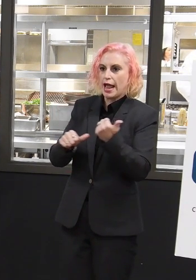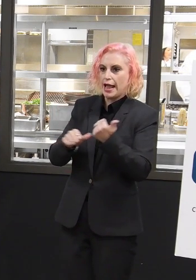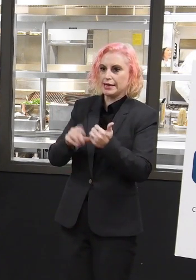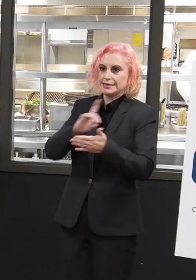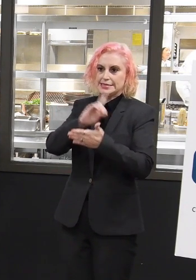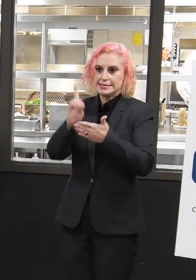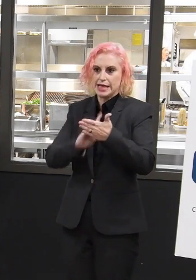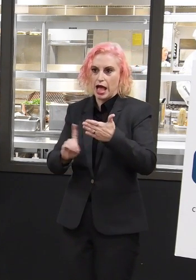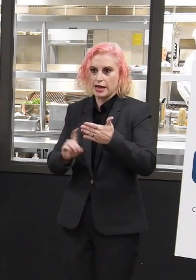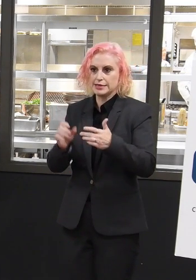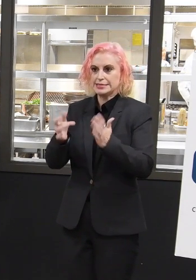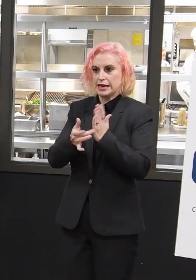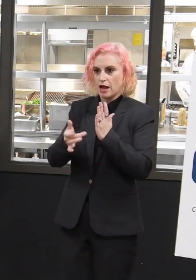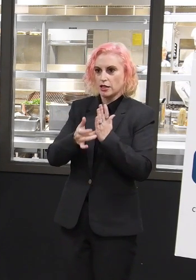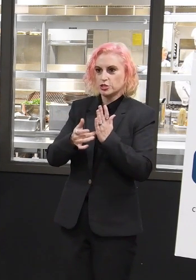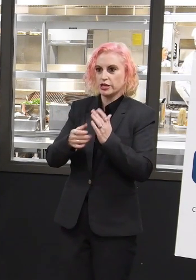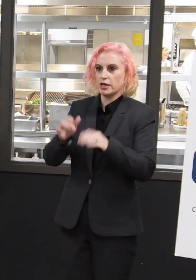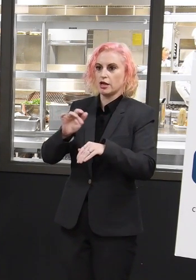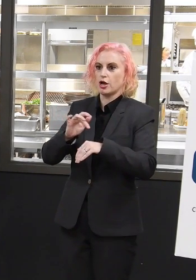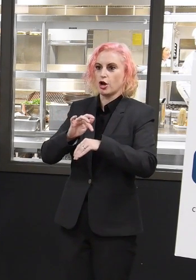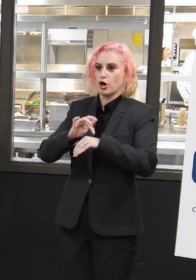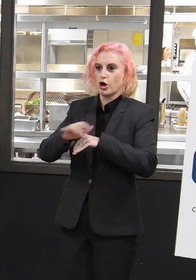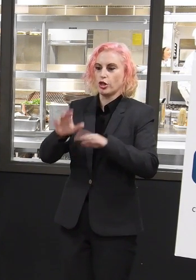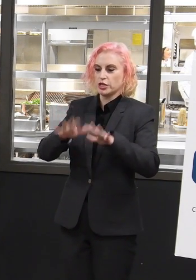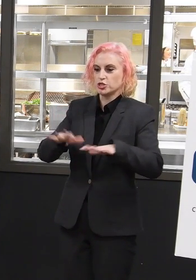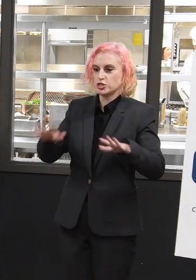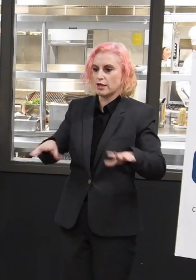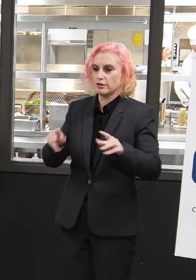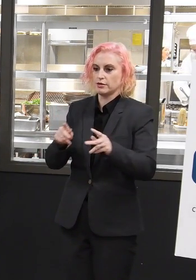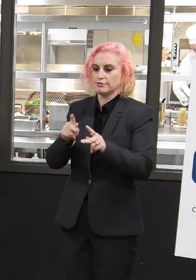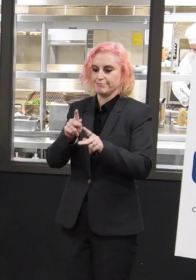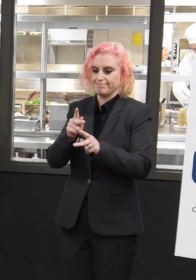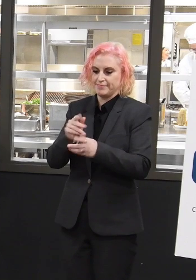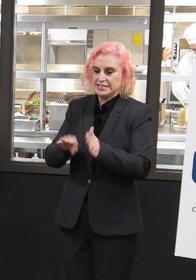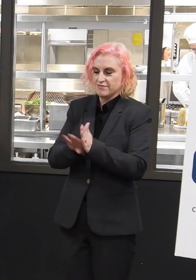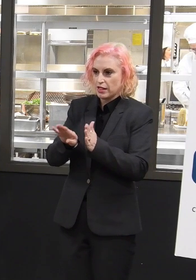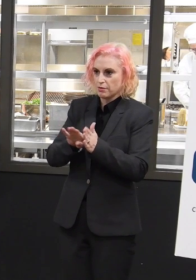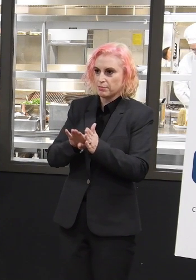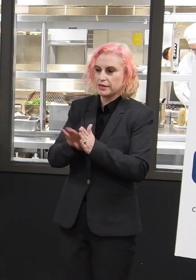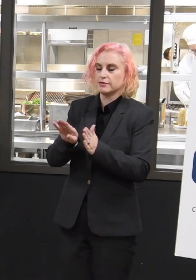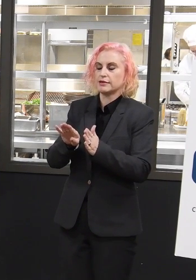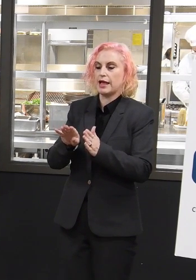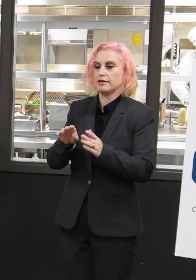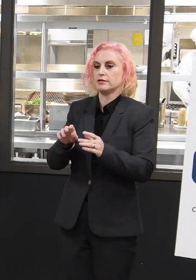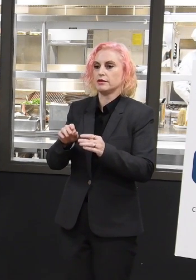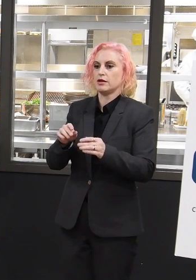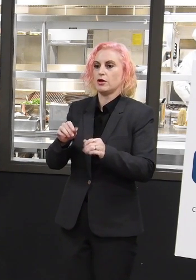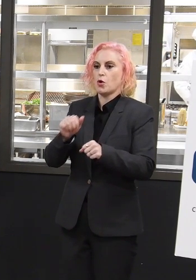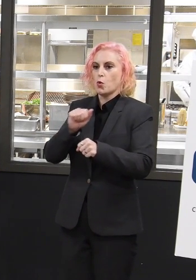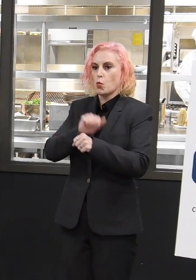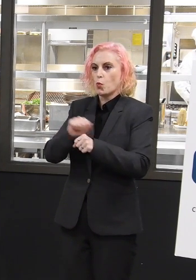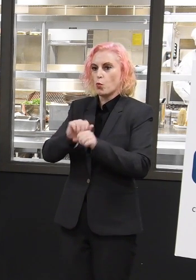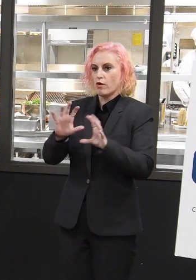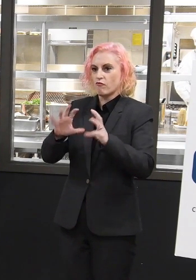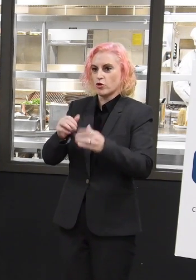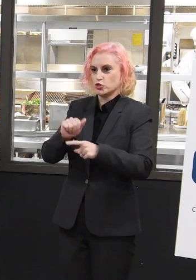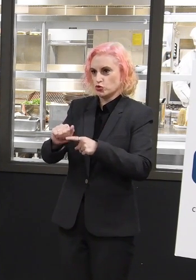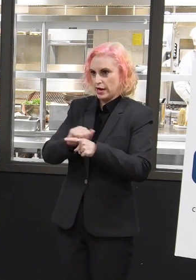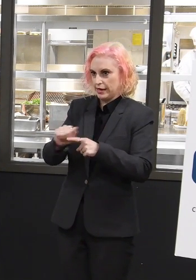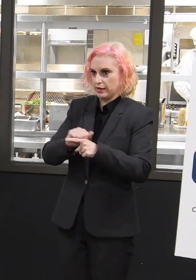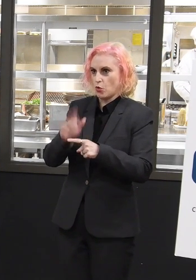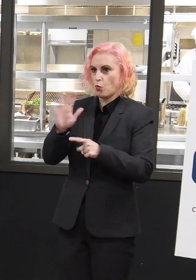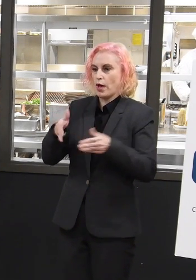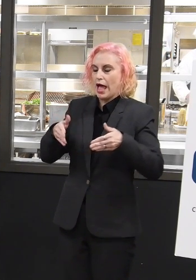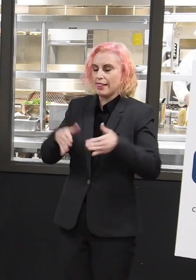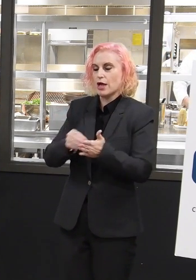management, early childhood development, and emergency medical training. These certificate programs will lead students into employment more quickly